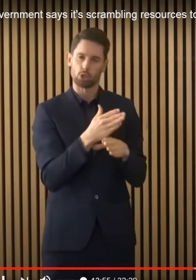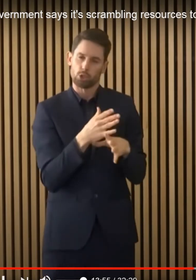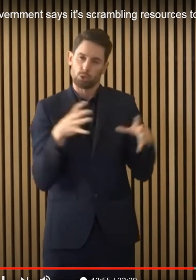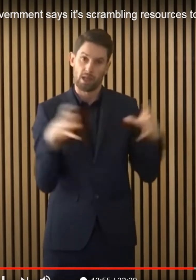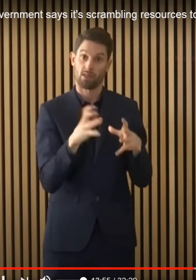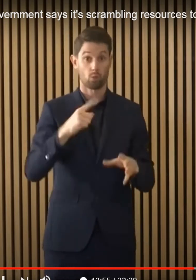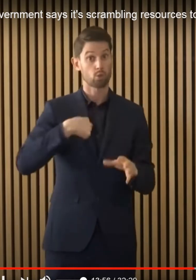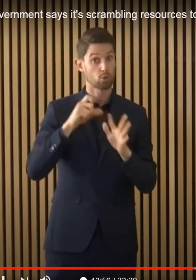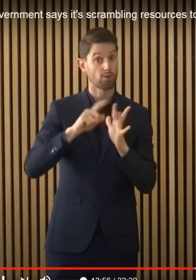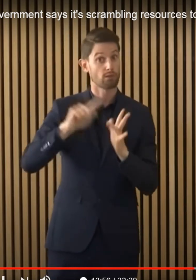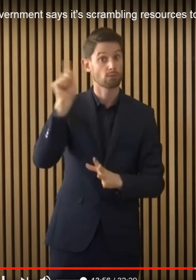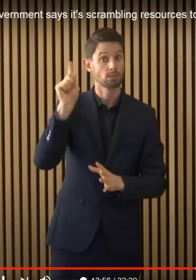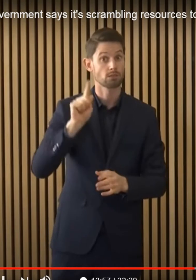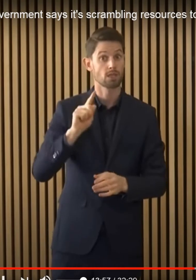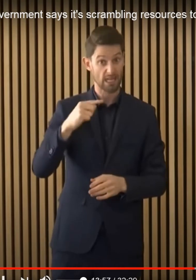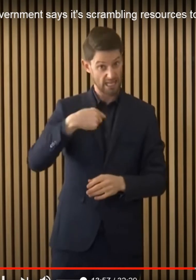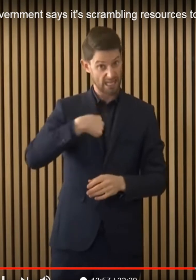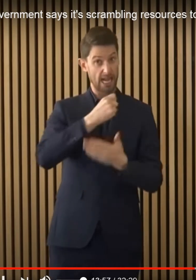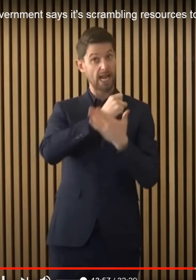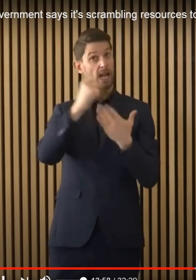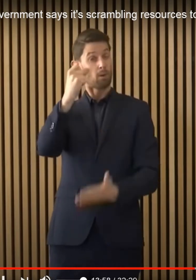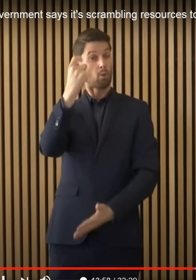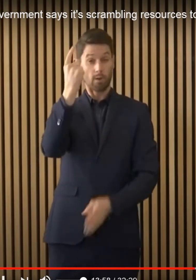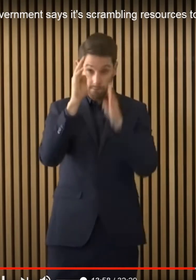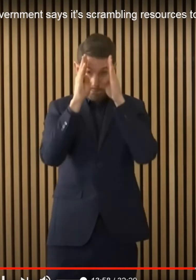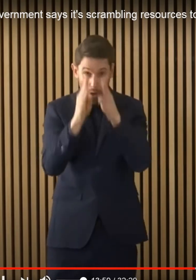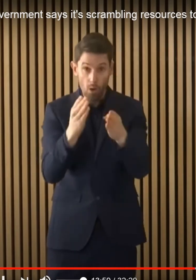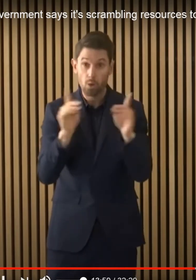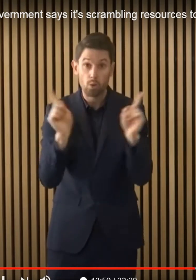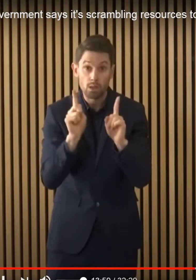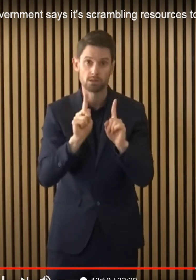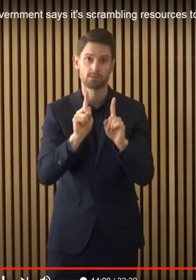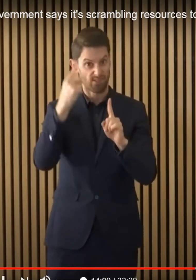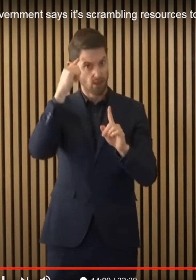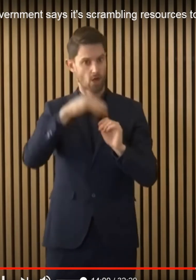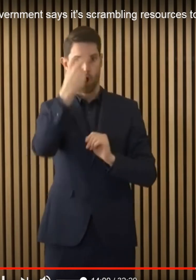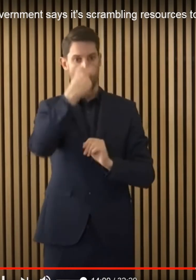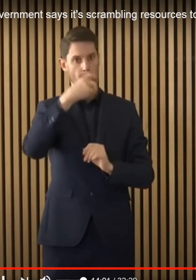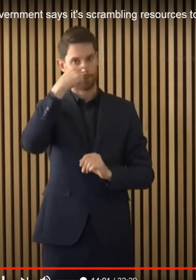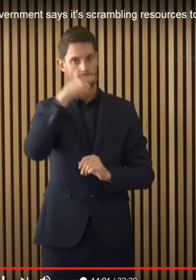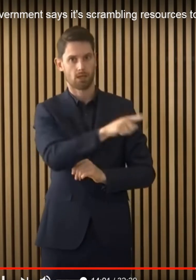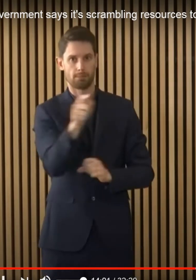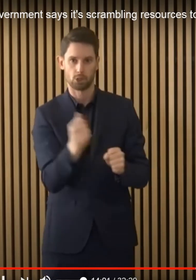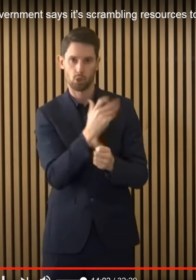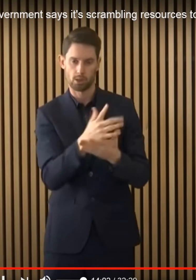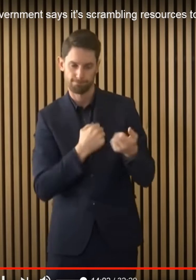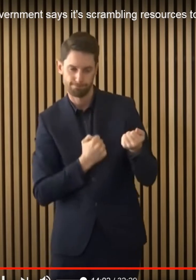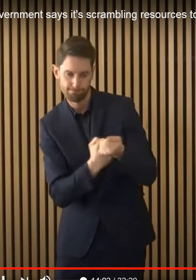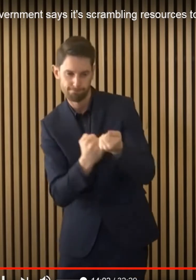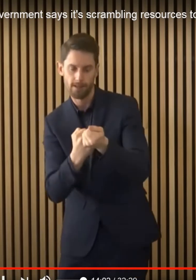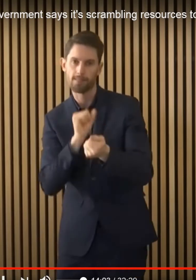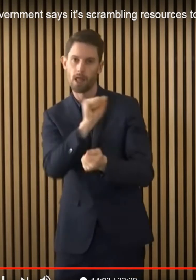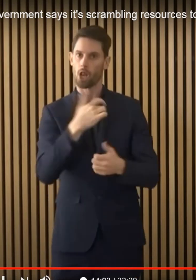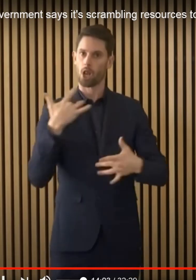focus is caring for residents, for their safety and the primacy of life, and